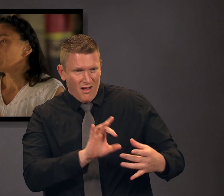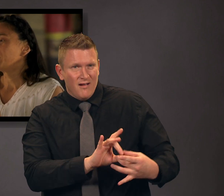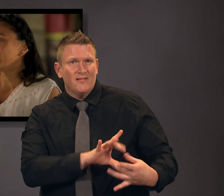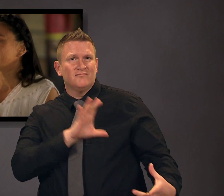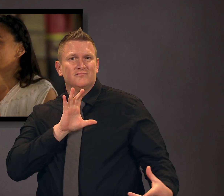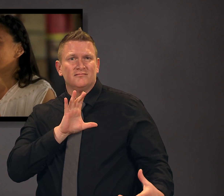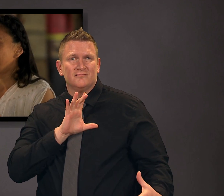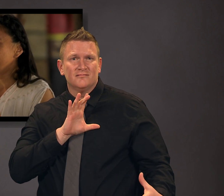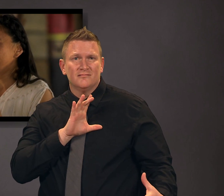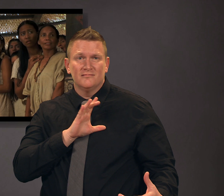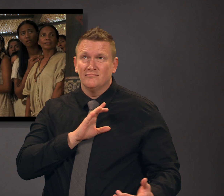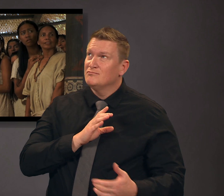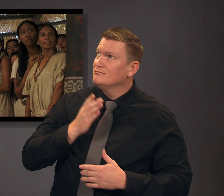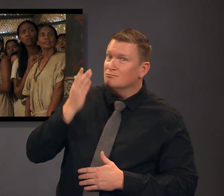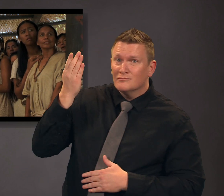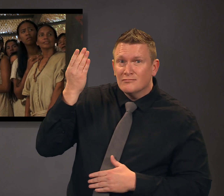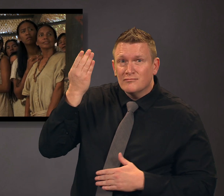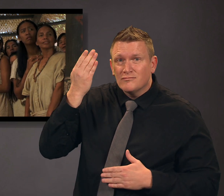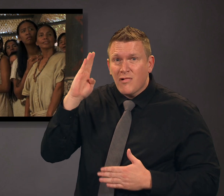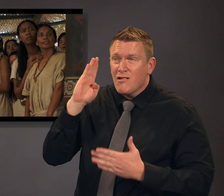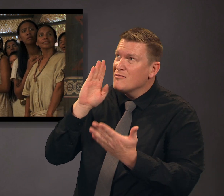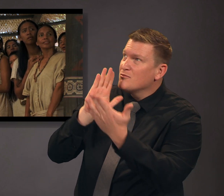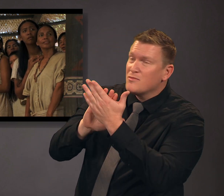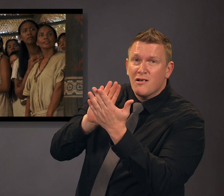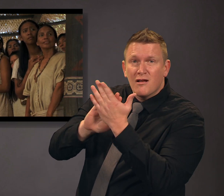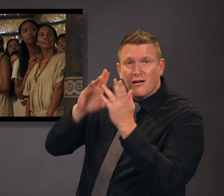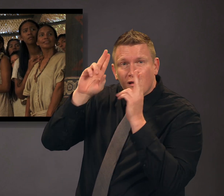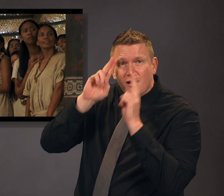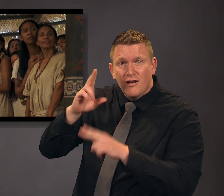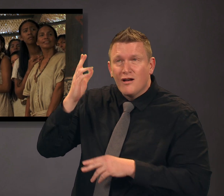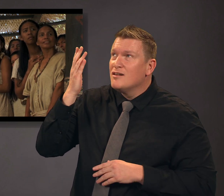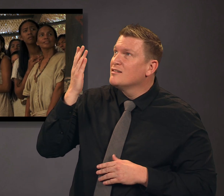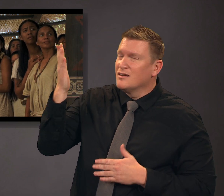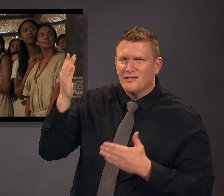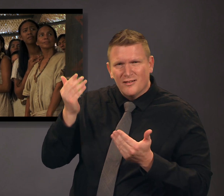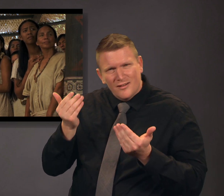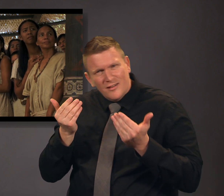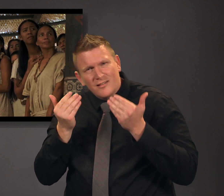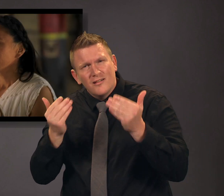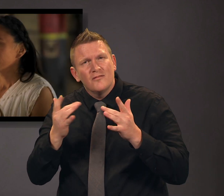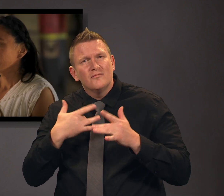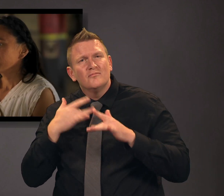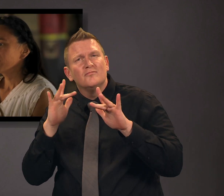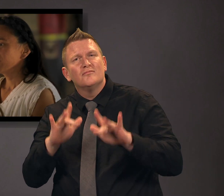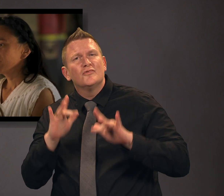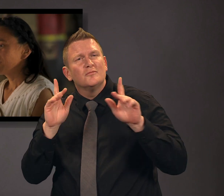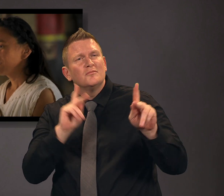Oh, blessed God, have mercy on this people.